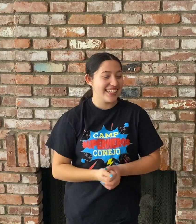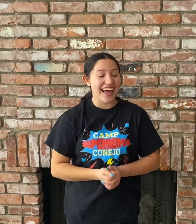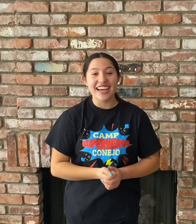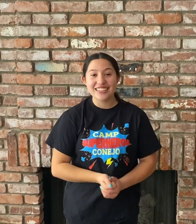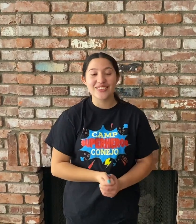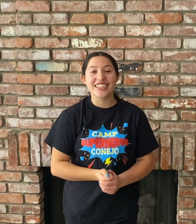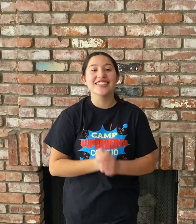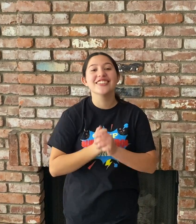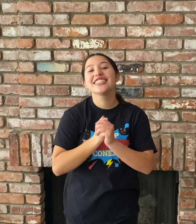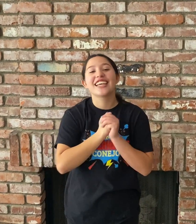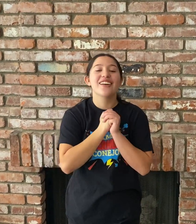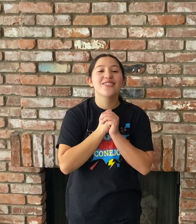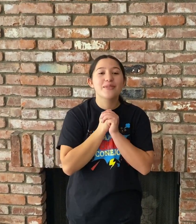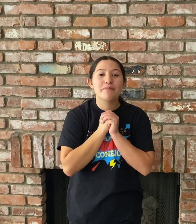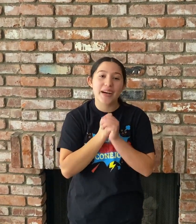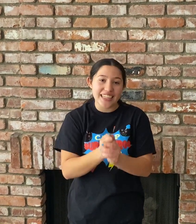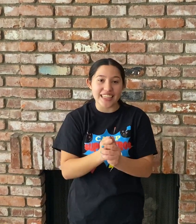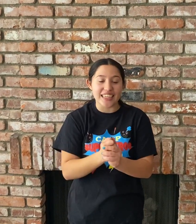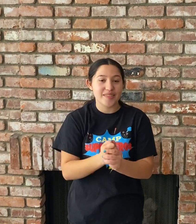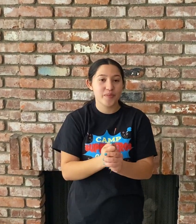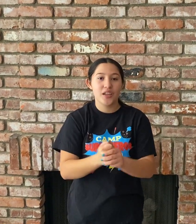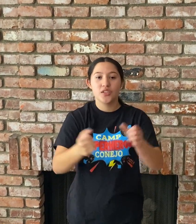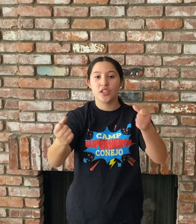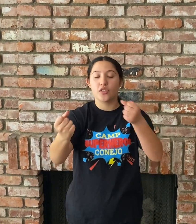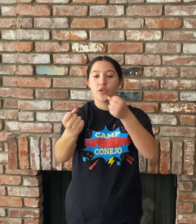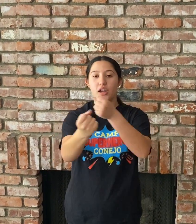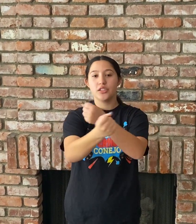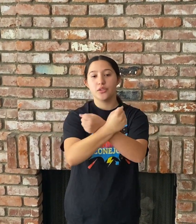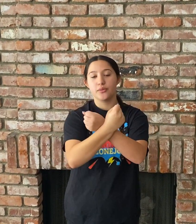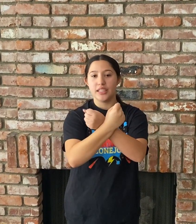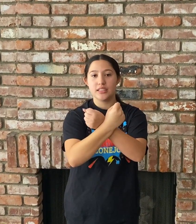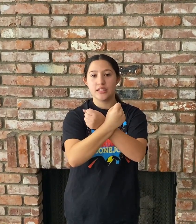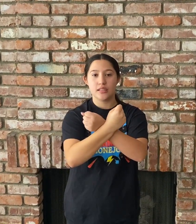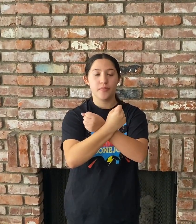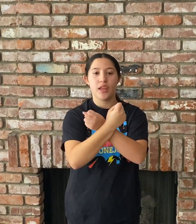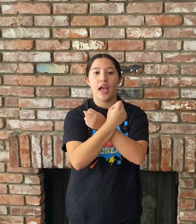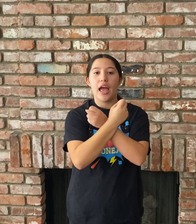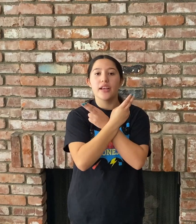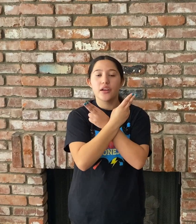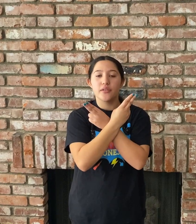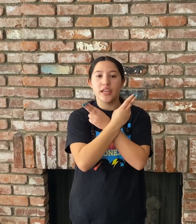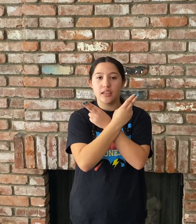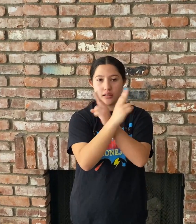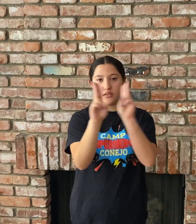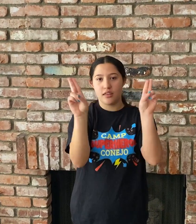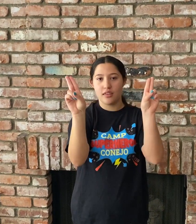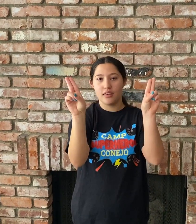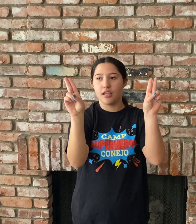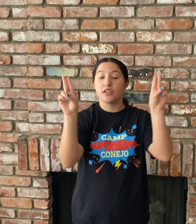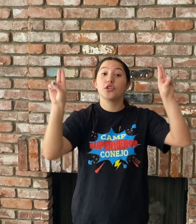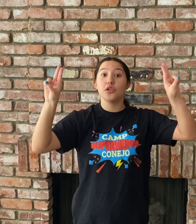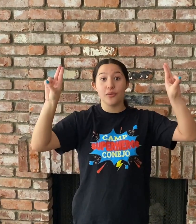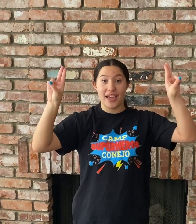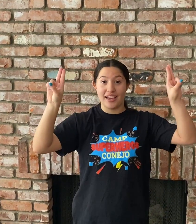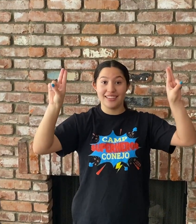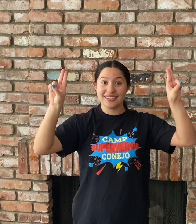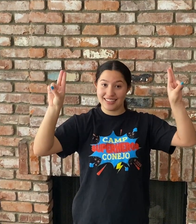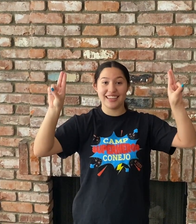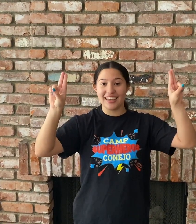Next we're going to learn the sign for bunny. So you're going to cross your wrists and go like the two U hands. Yeah,